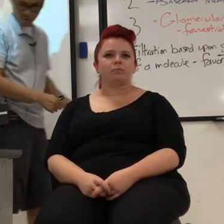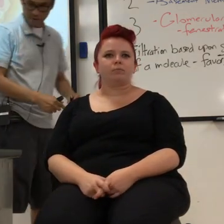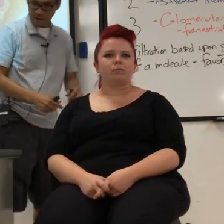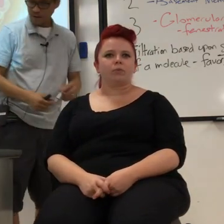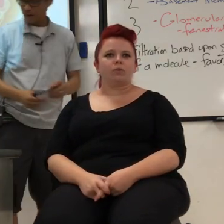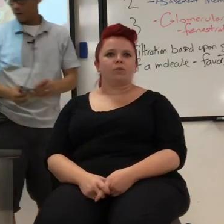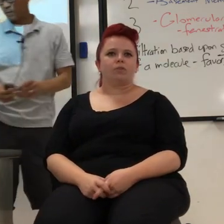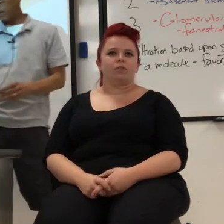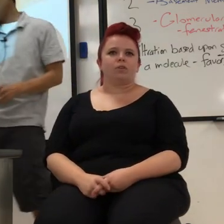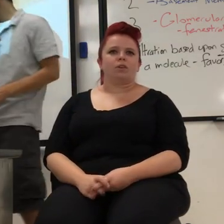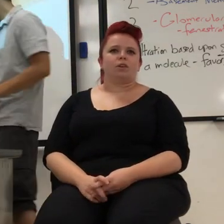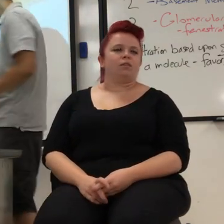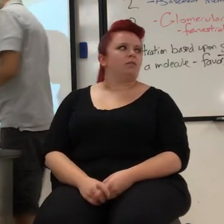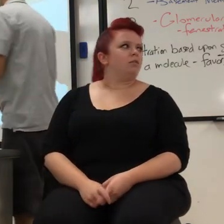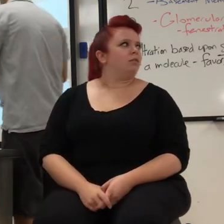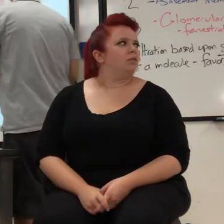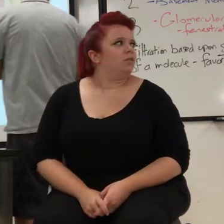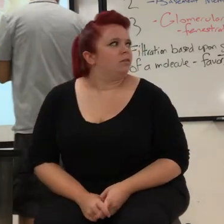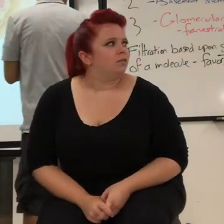see here. I'll write that down.